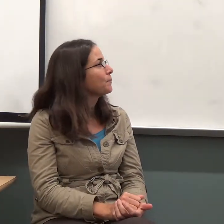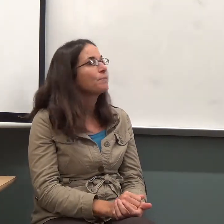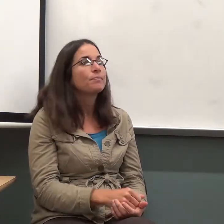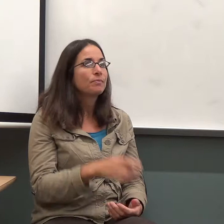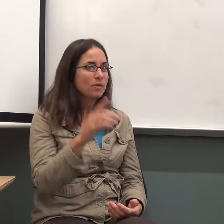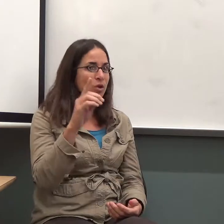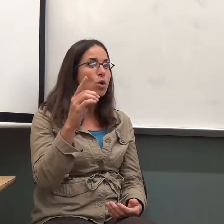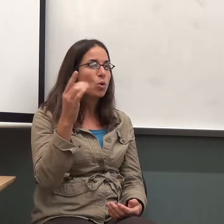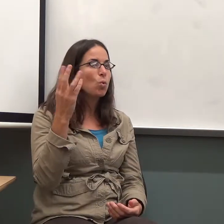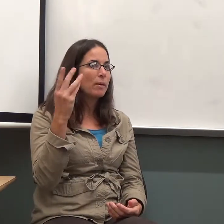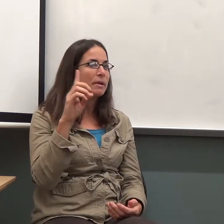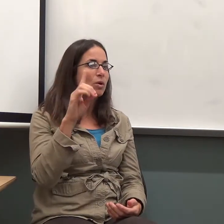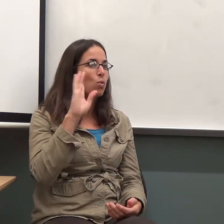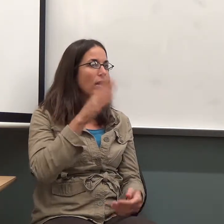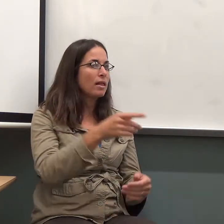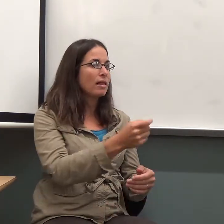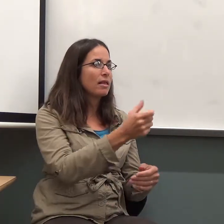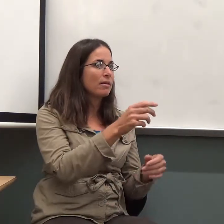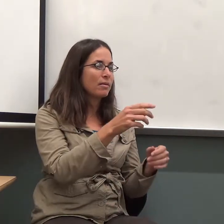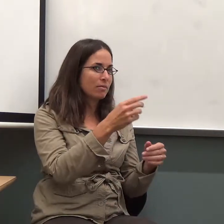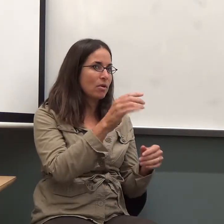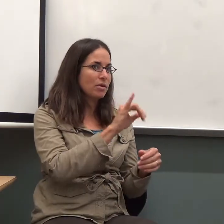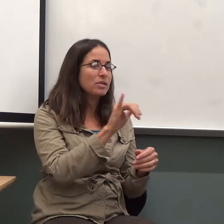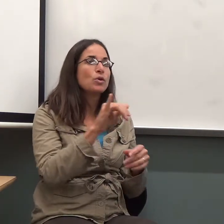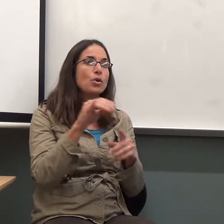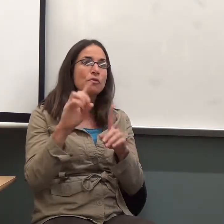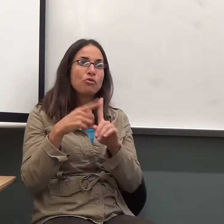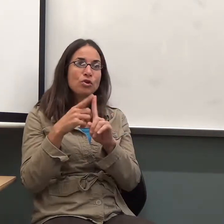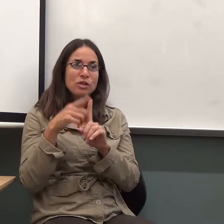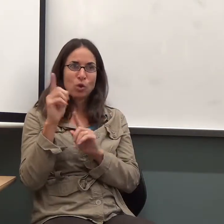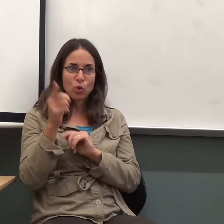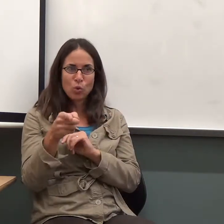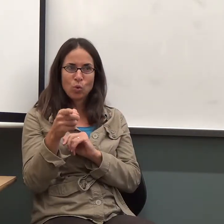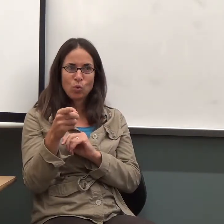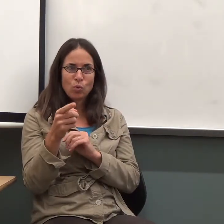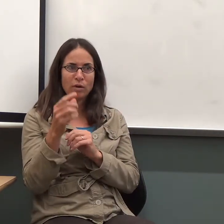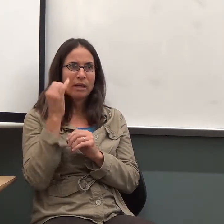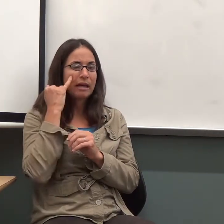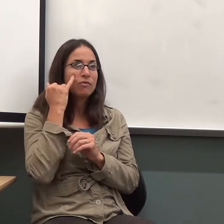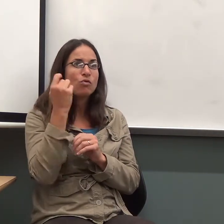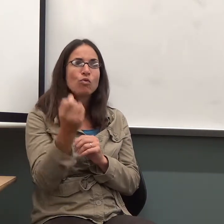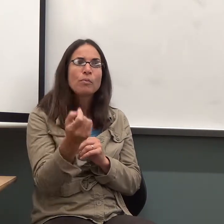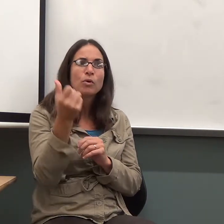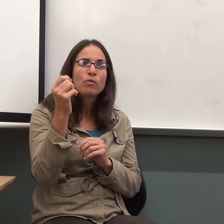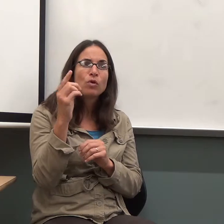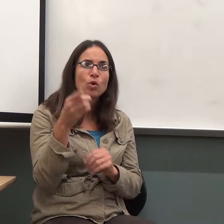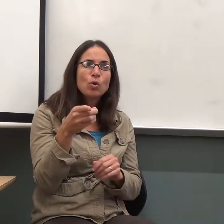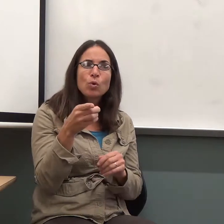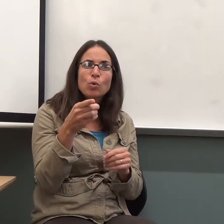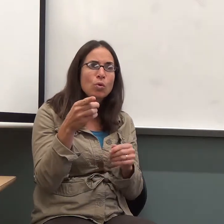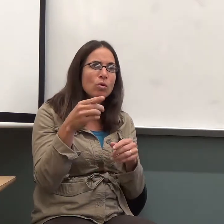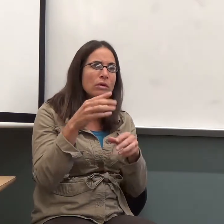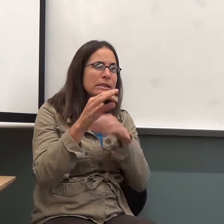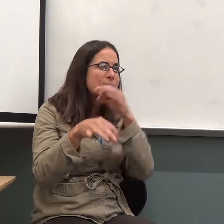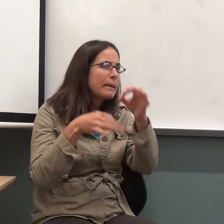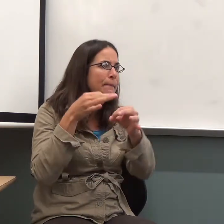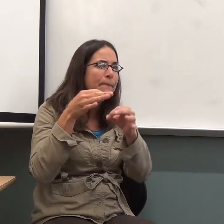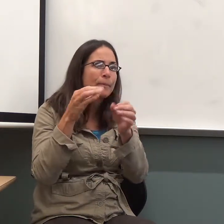but you're on the way. So hold on. Who then? Who then? A future car takes, we can't just get rid of it because that's an